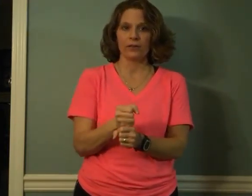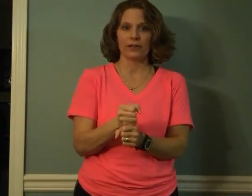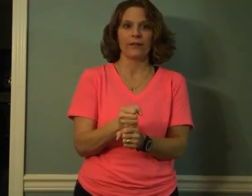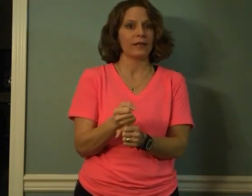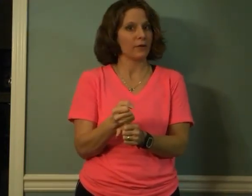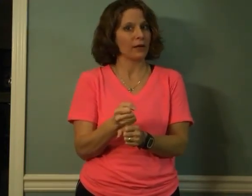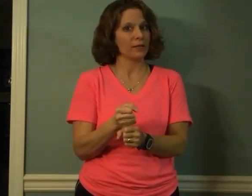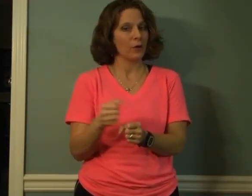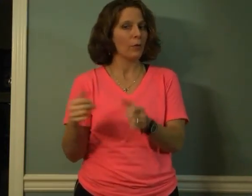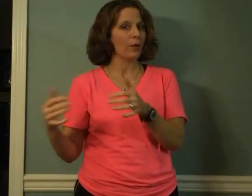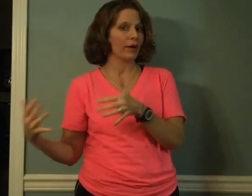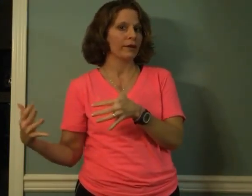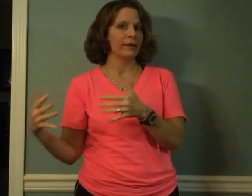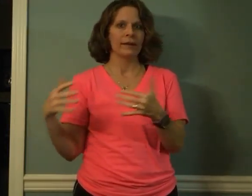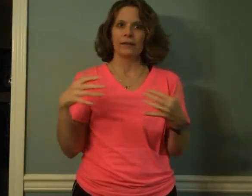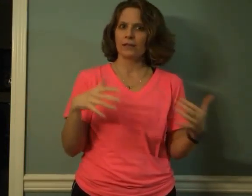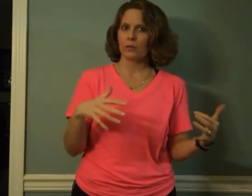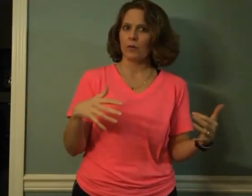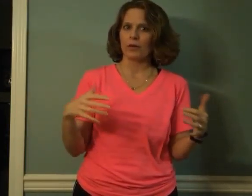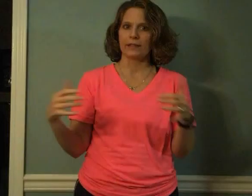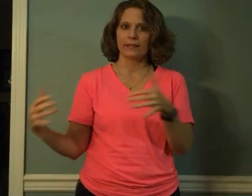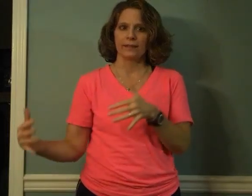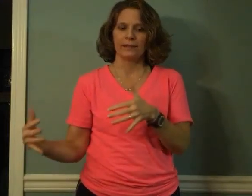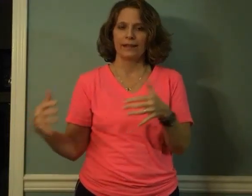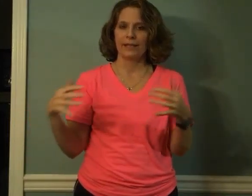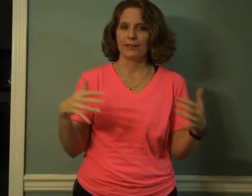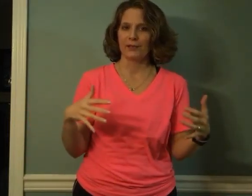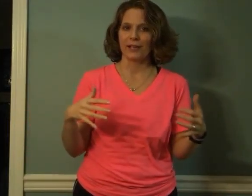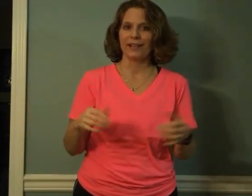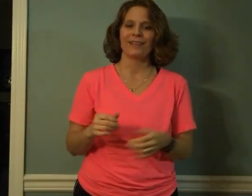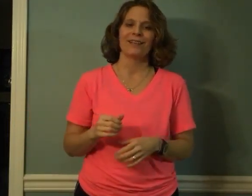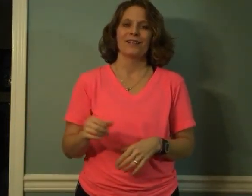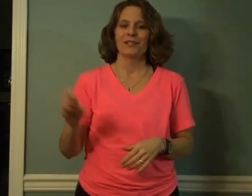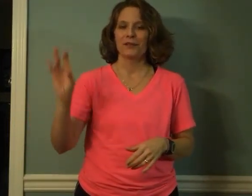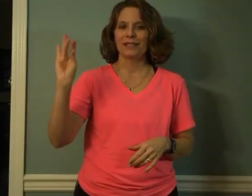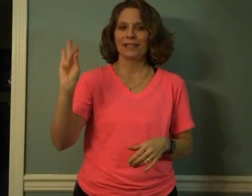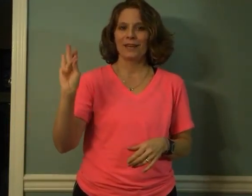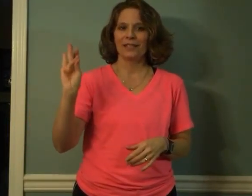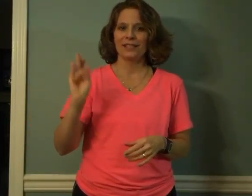and then you guys know war, lots of wars in history. So 7